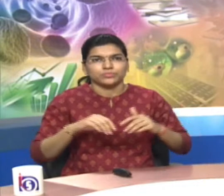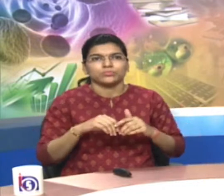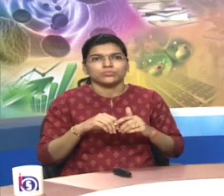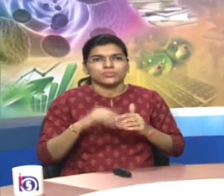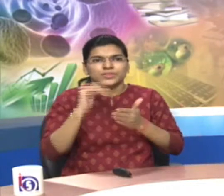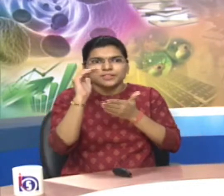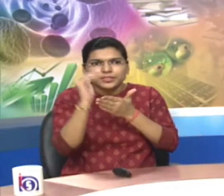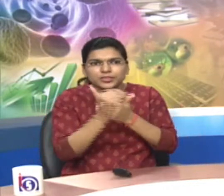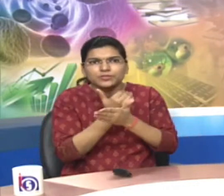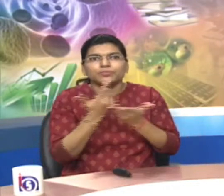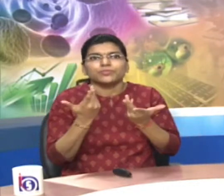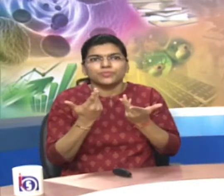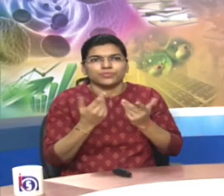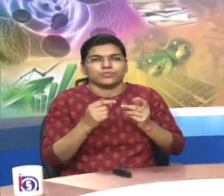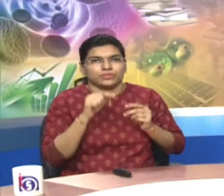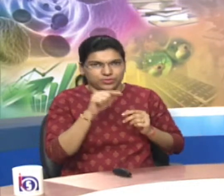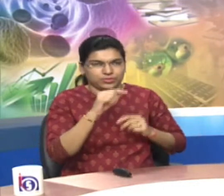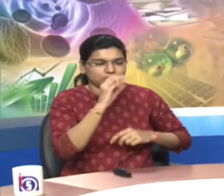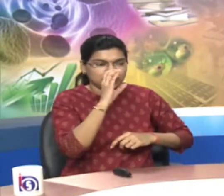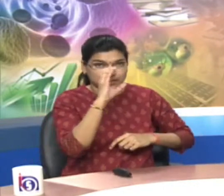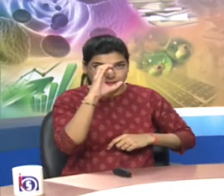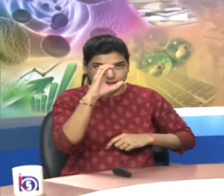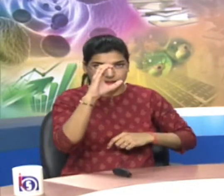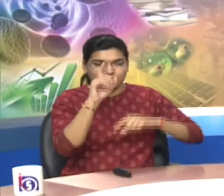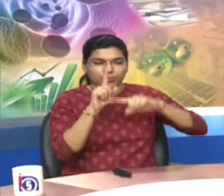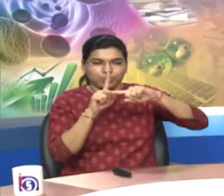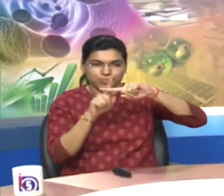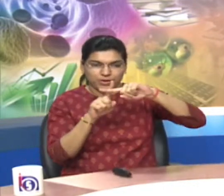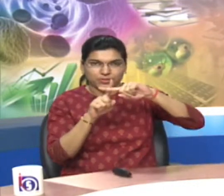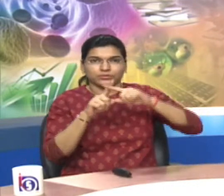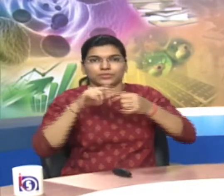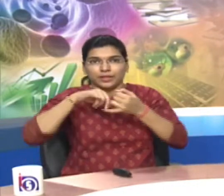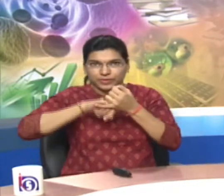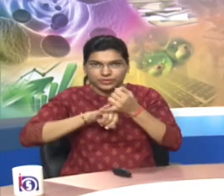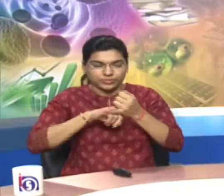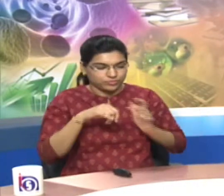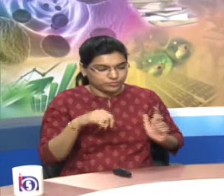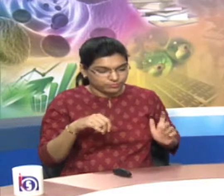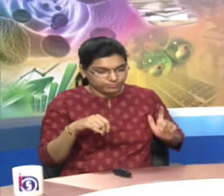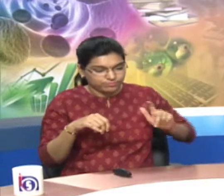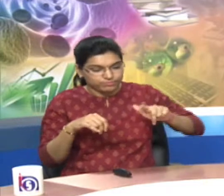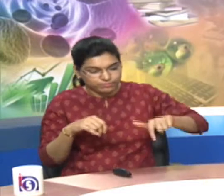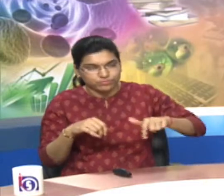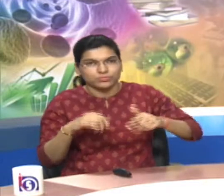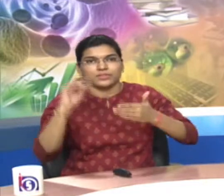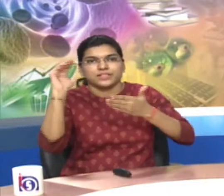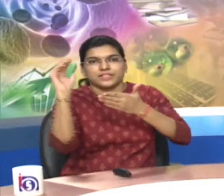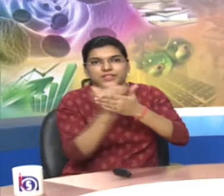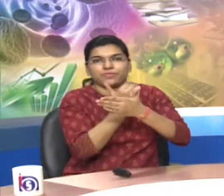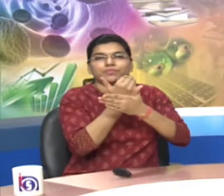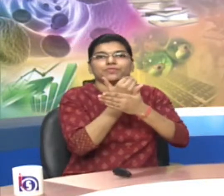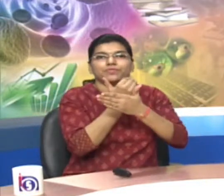backward direction also. In case we want to go to the previous activity again, then Control